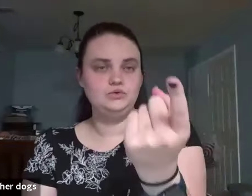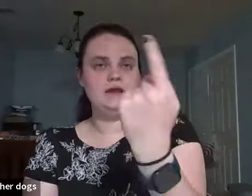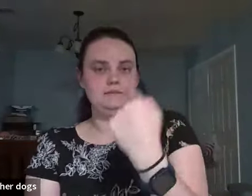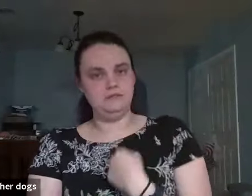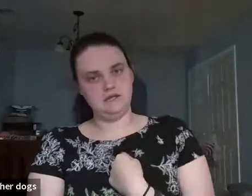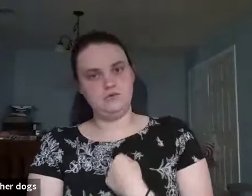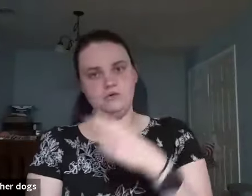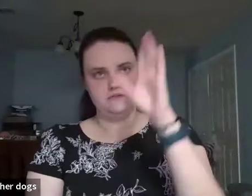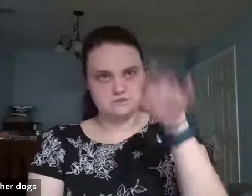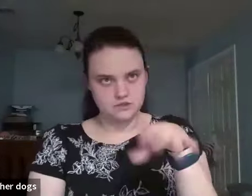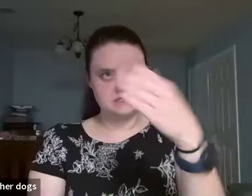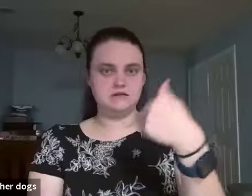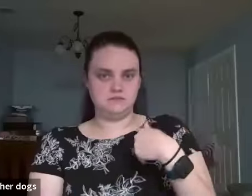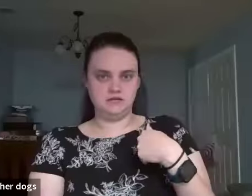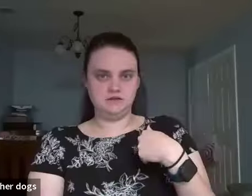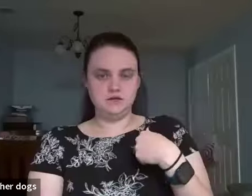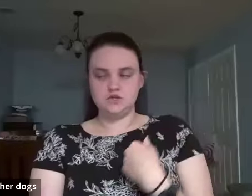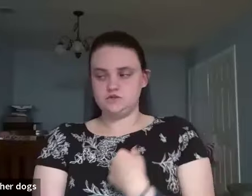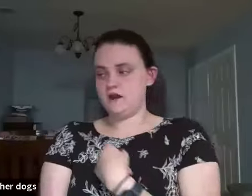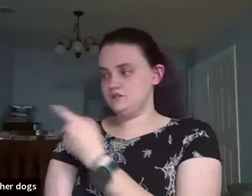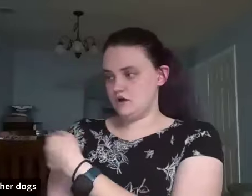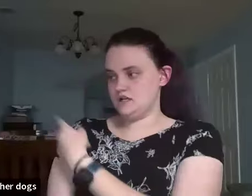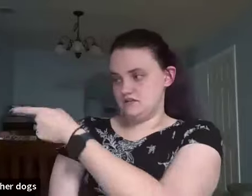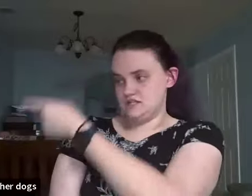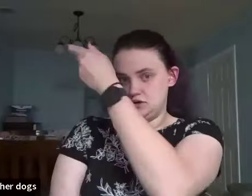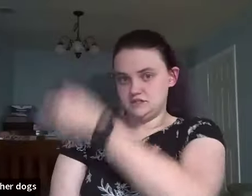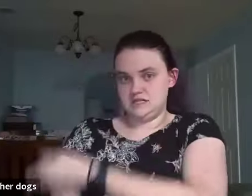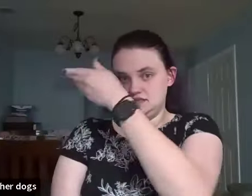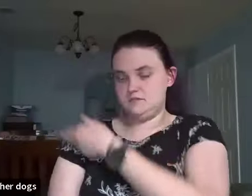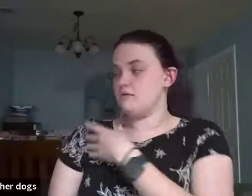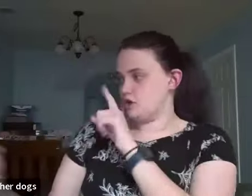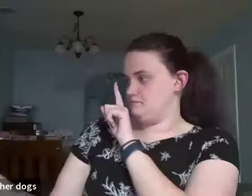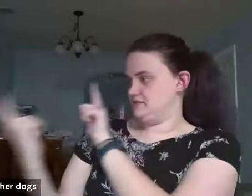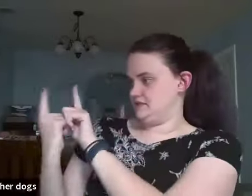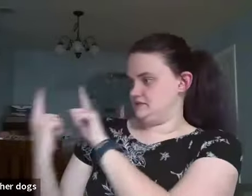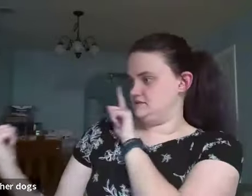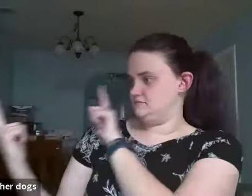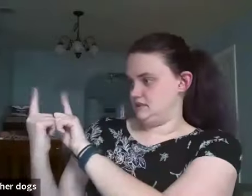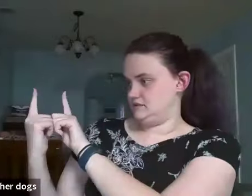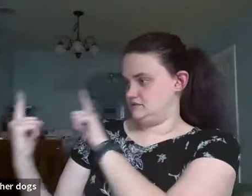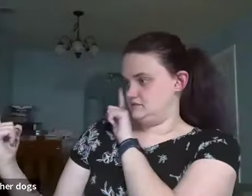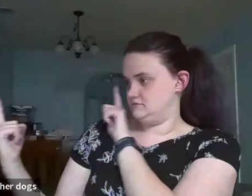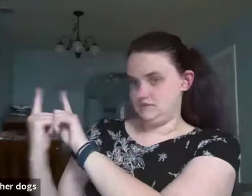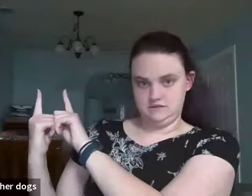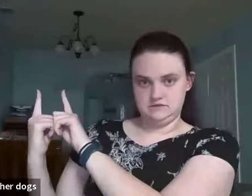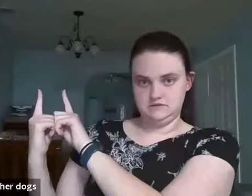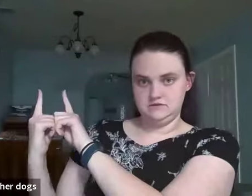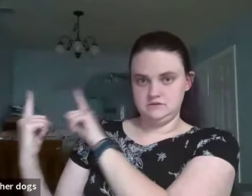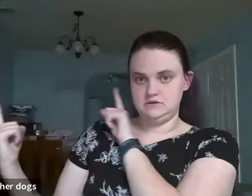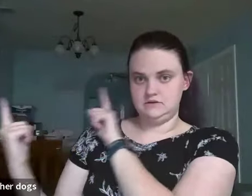you and me, or this person and me. So if I was talking to this person next to me, I would go meet, meet, meet.